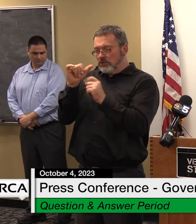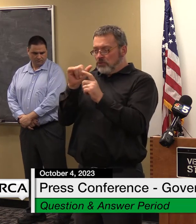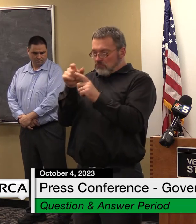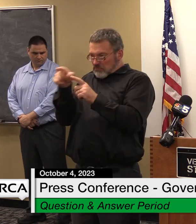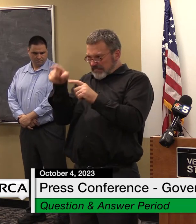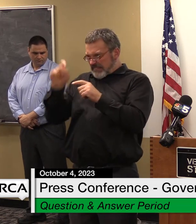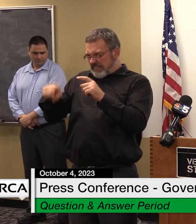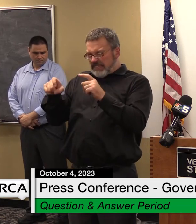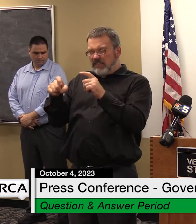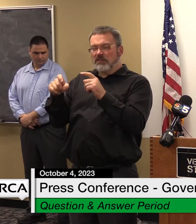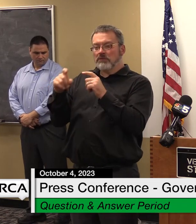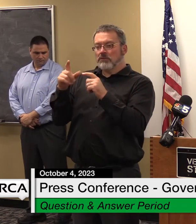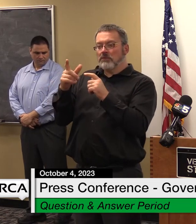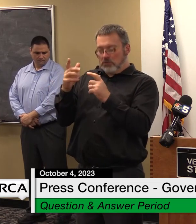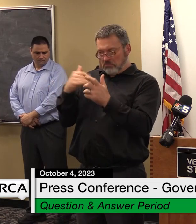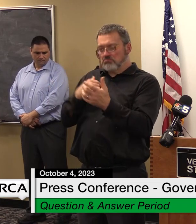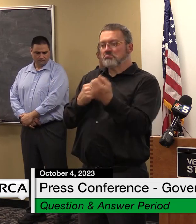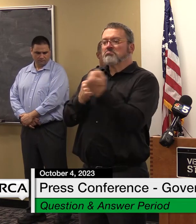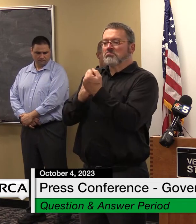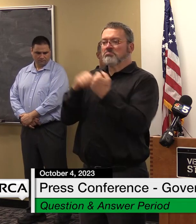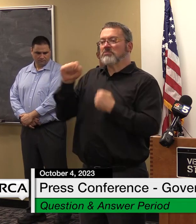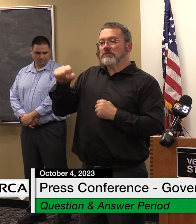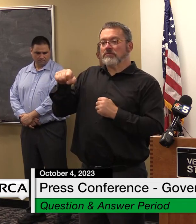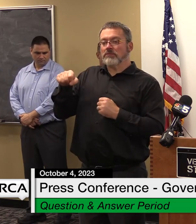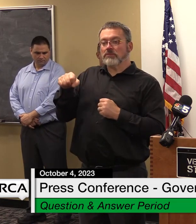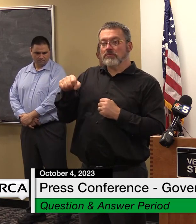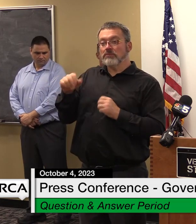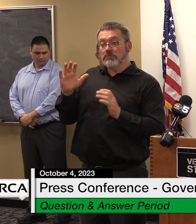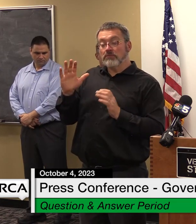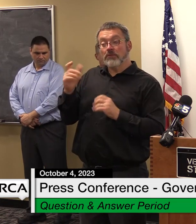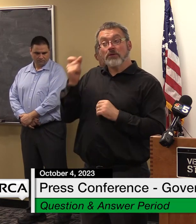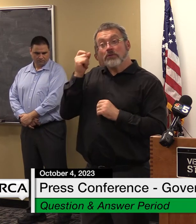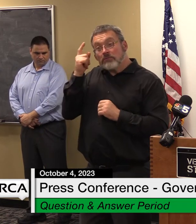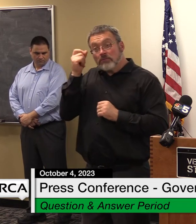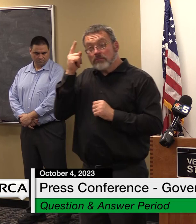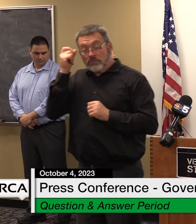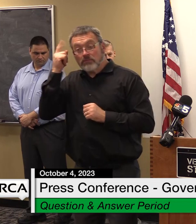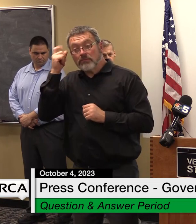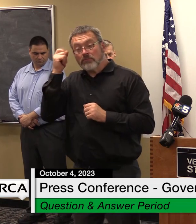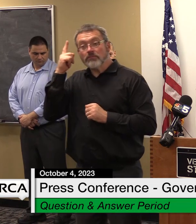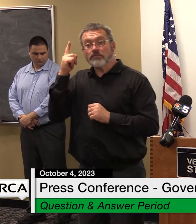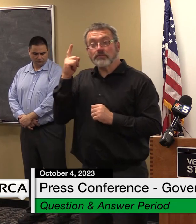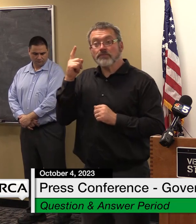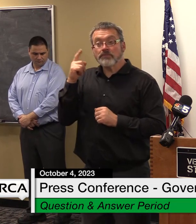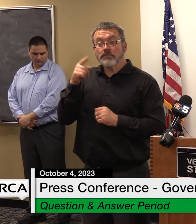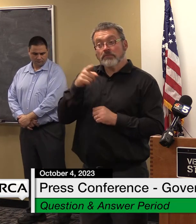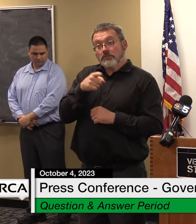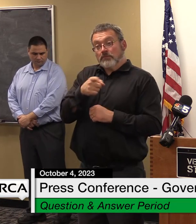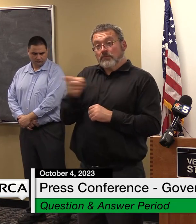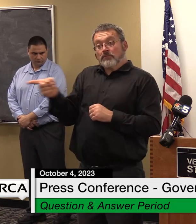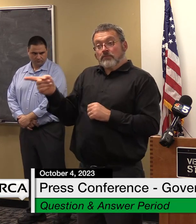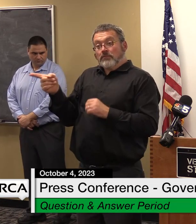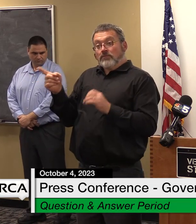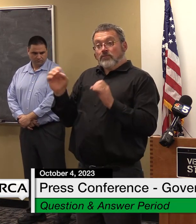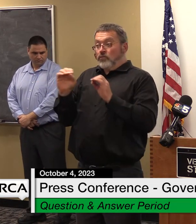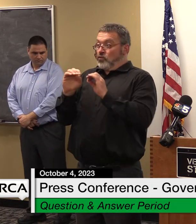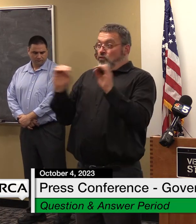favor. But on the other hand, we have, for those who are unemployed at this point in time,